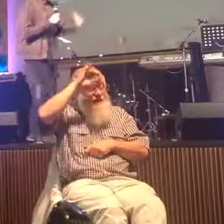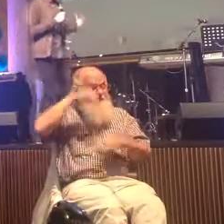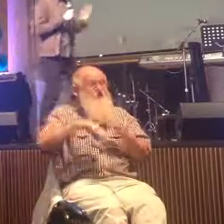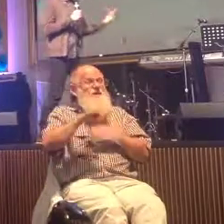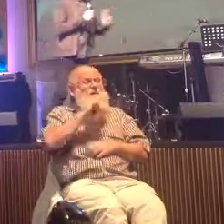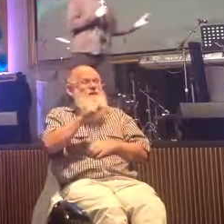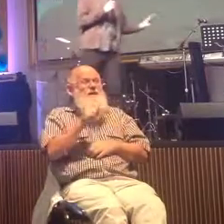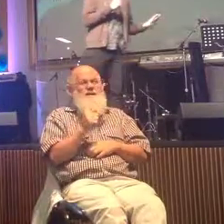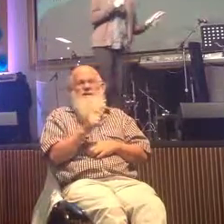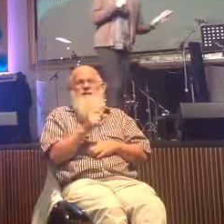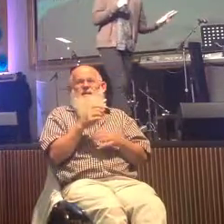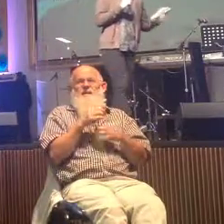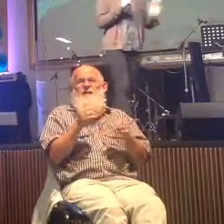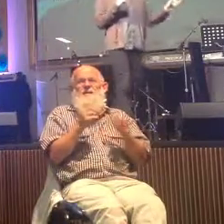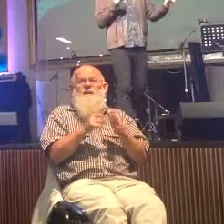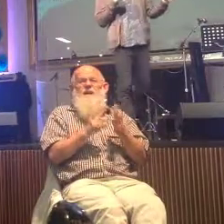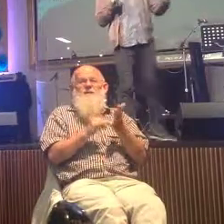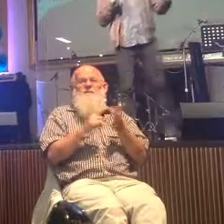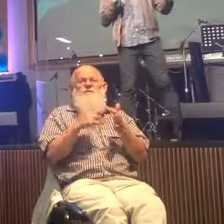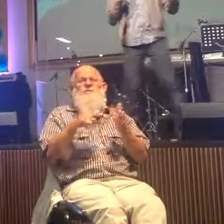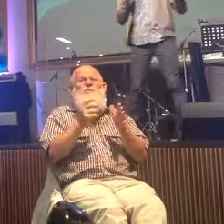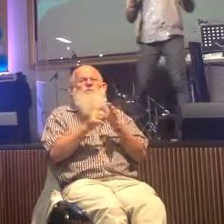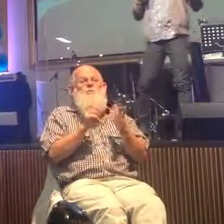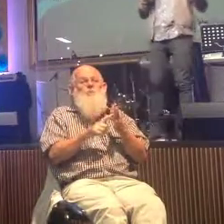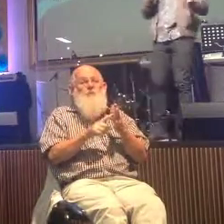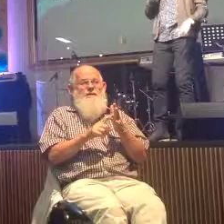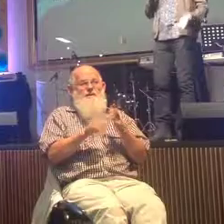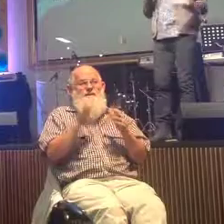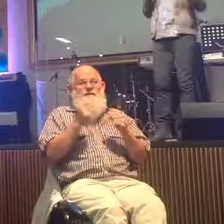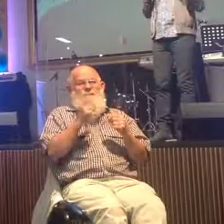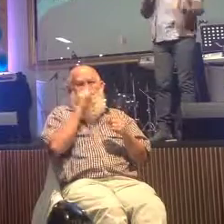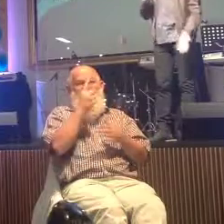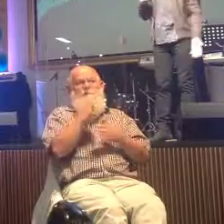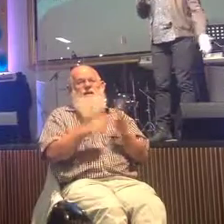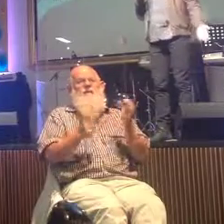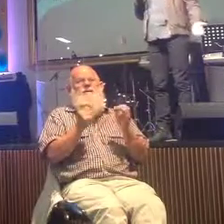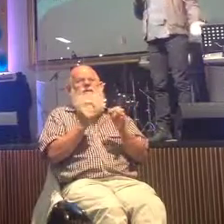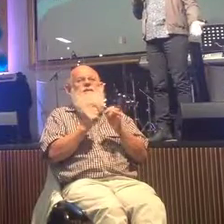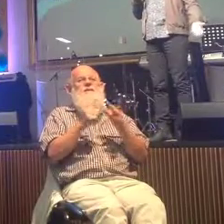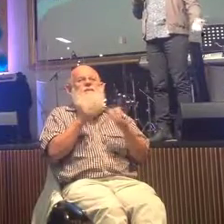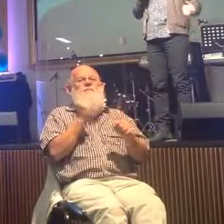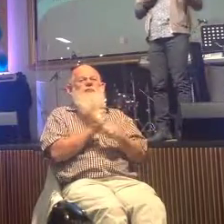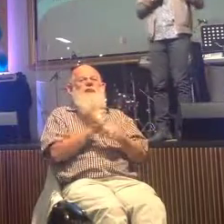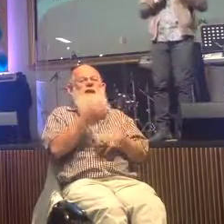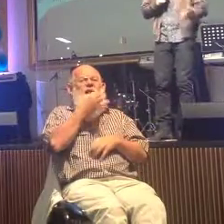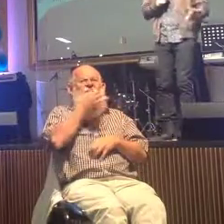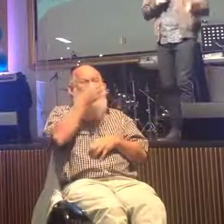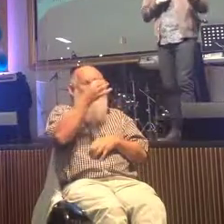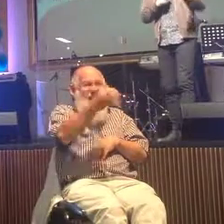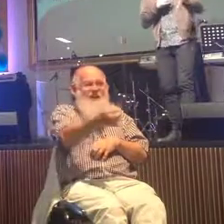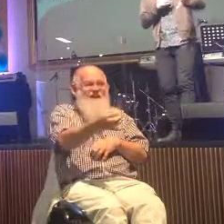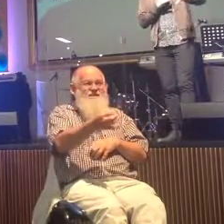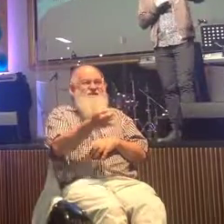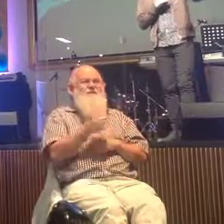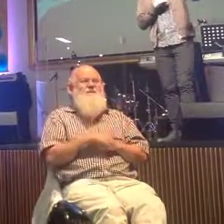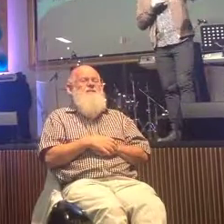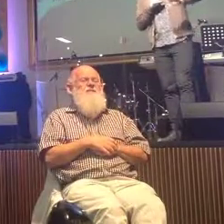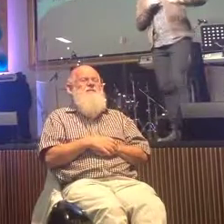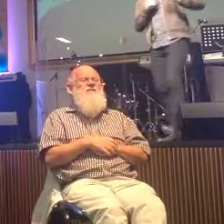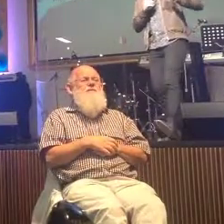have nothing at all to do. Nothing. They can only beg and plead. You see, at the height of